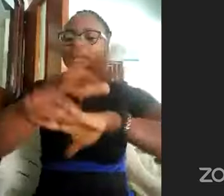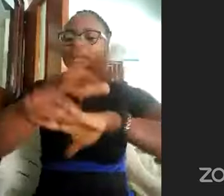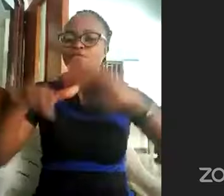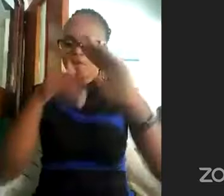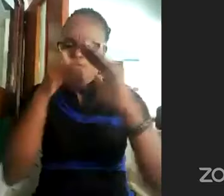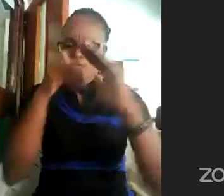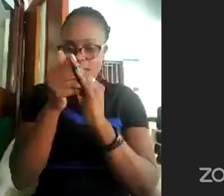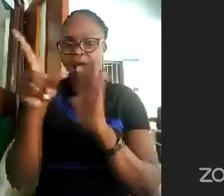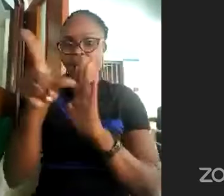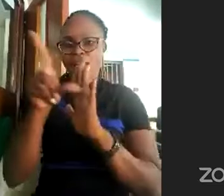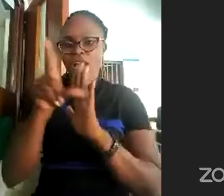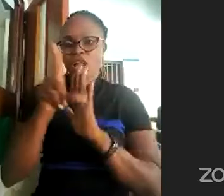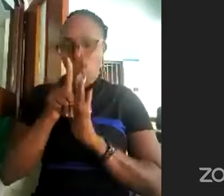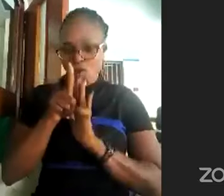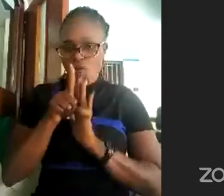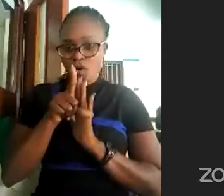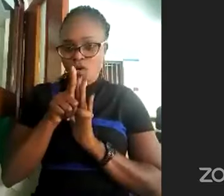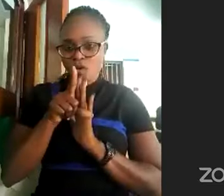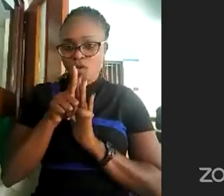before the law. And also